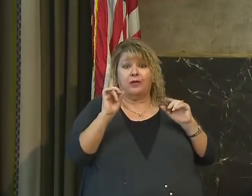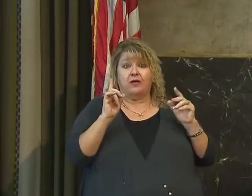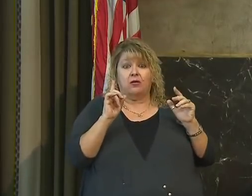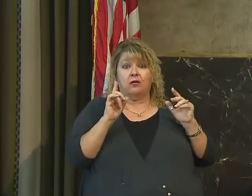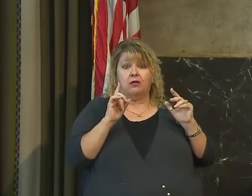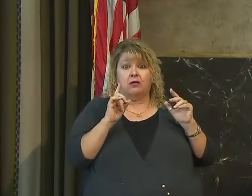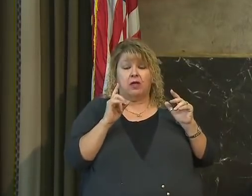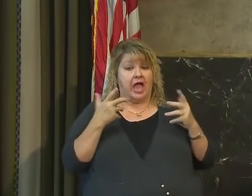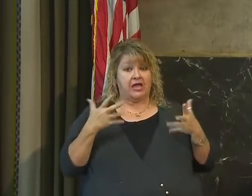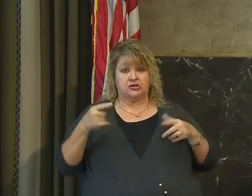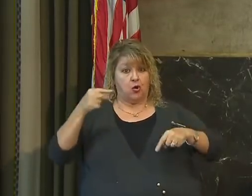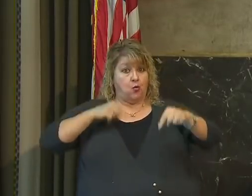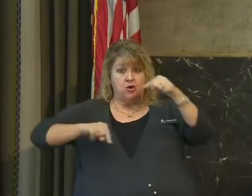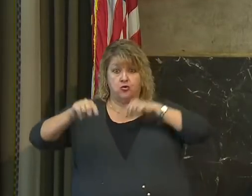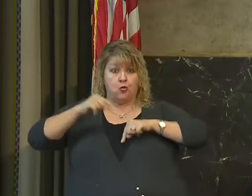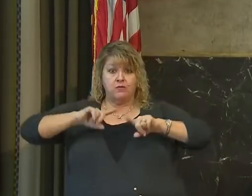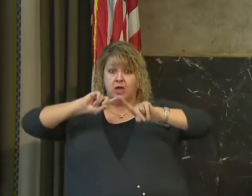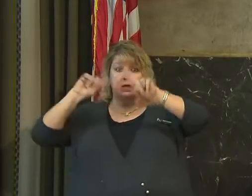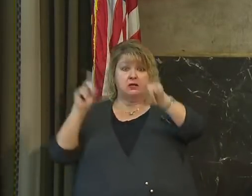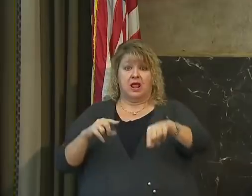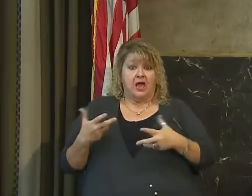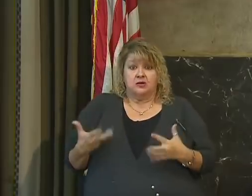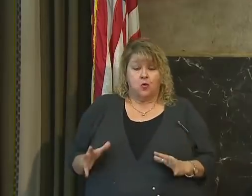types of actions we've taken previously.